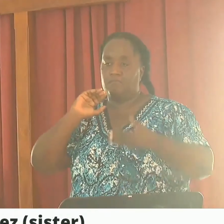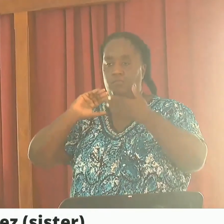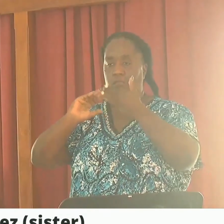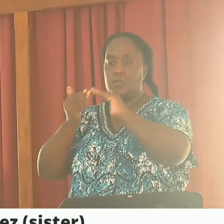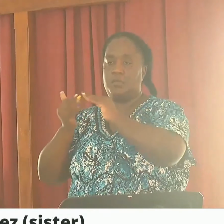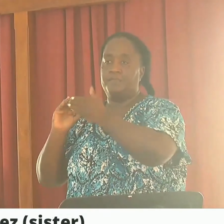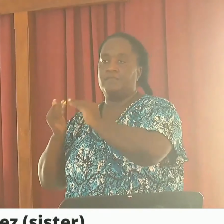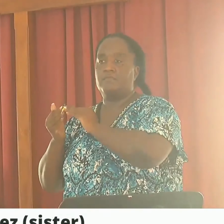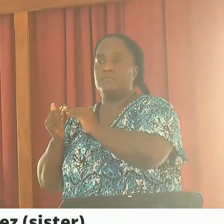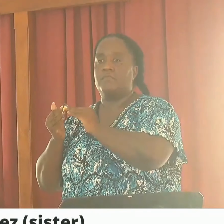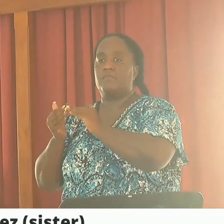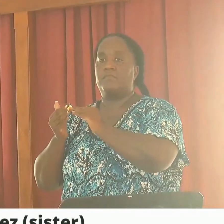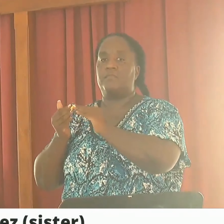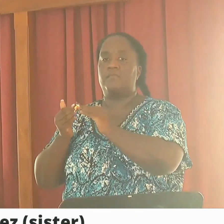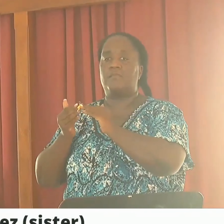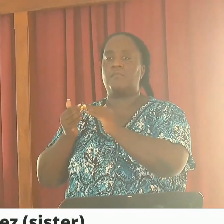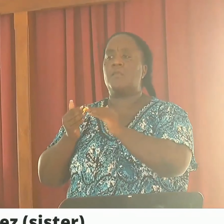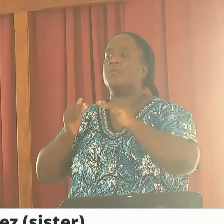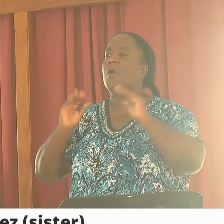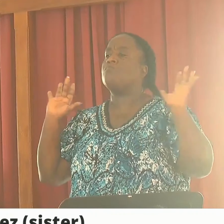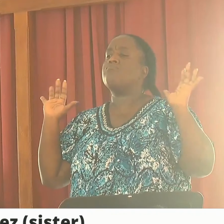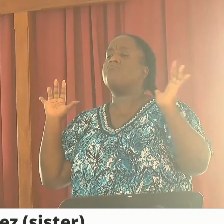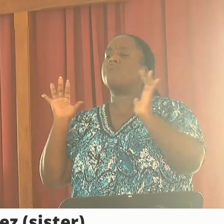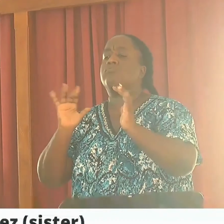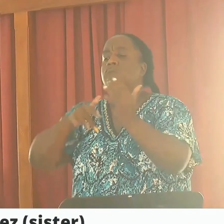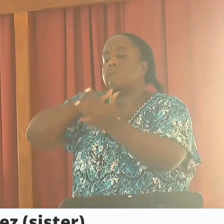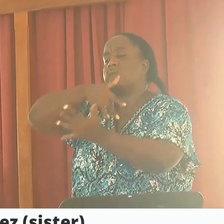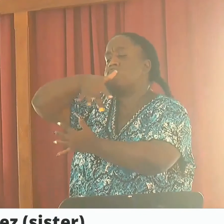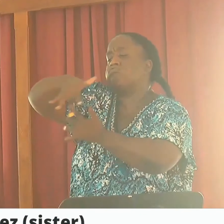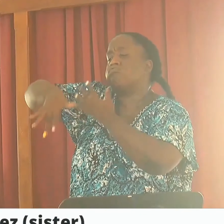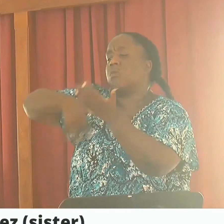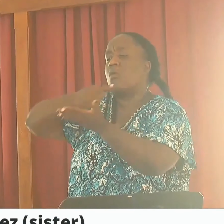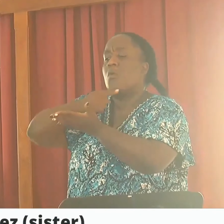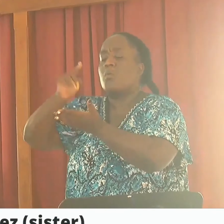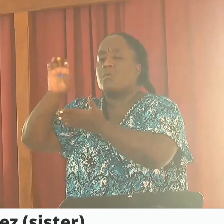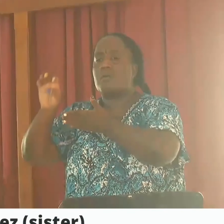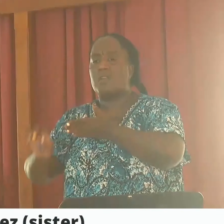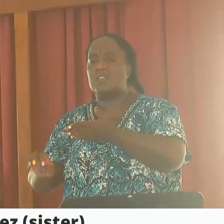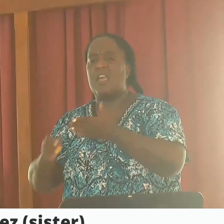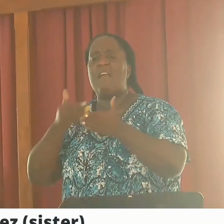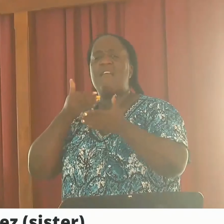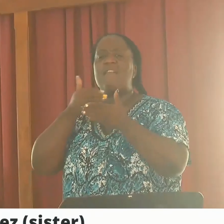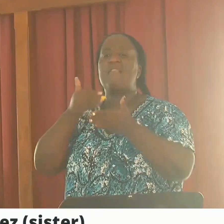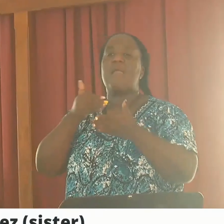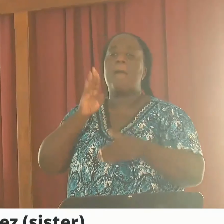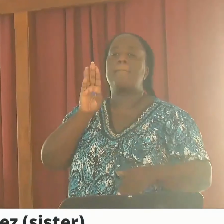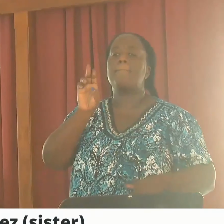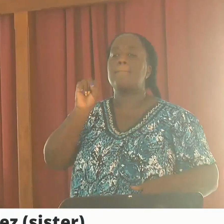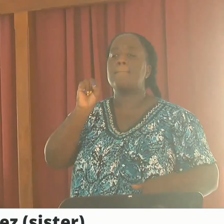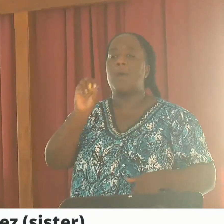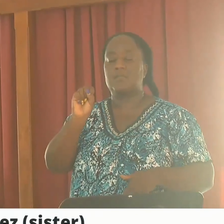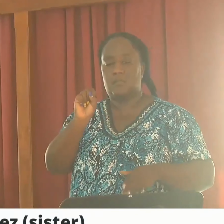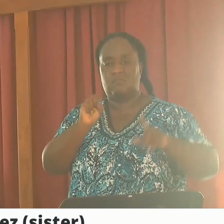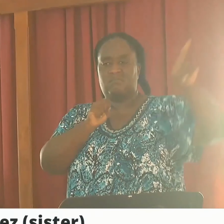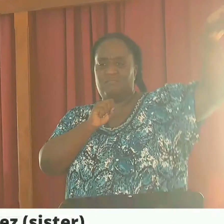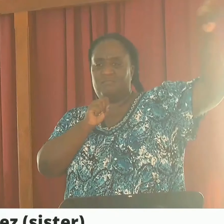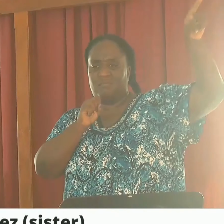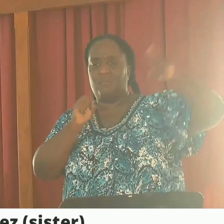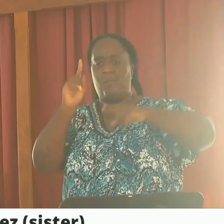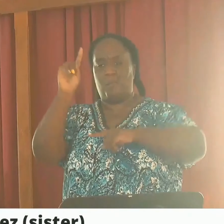fraternity that gathers to socialize on weekends near the Fairtrade Street bus terminal and Marhill Street in